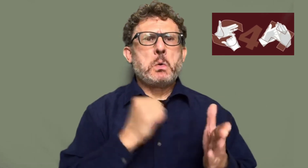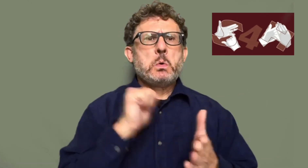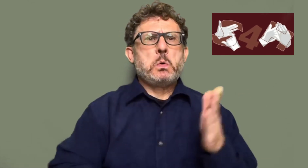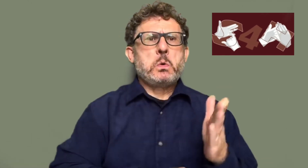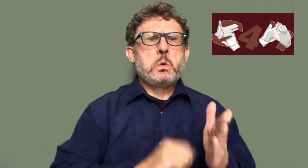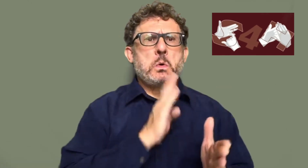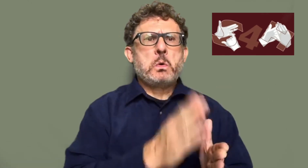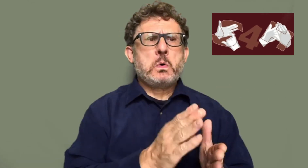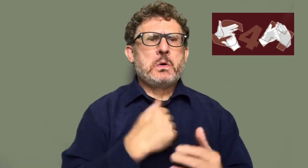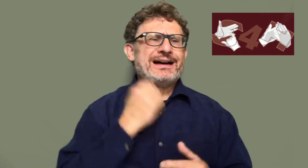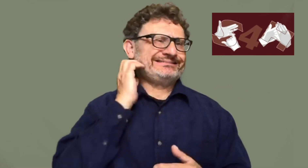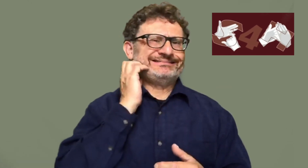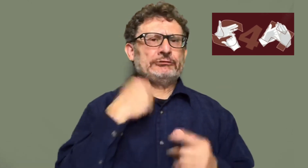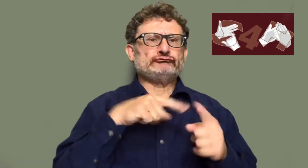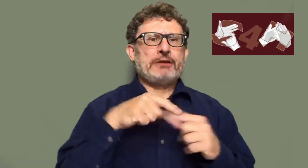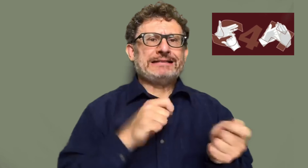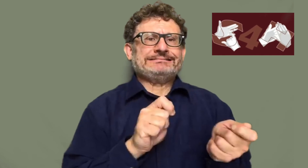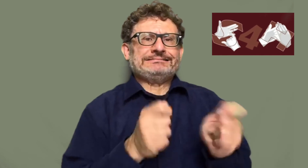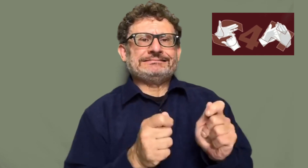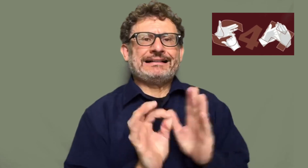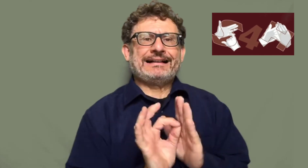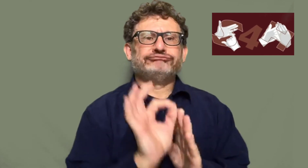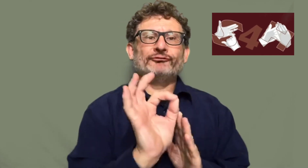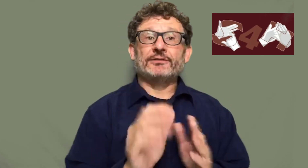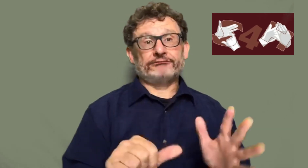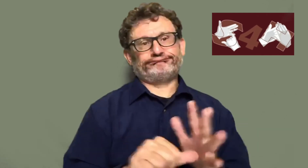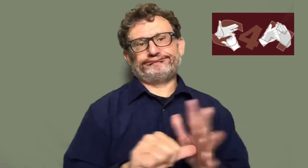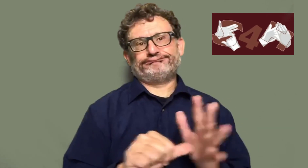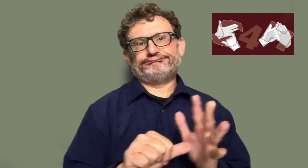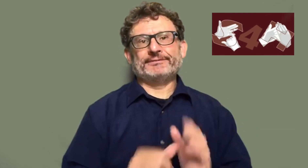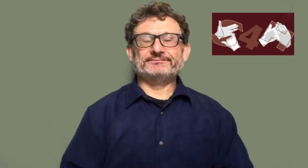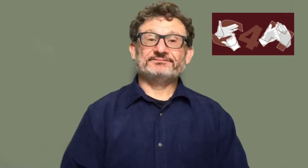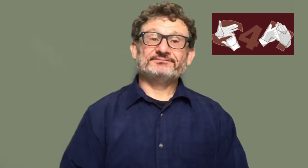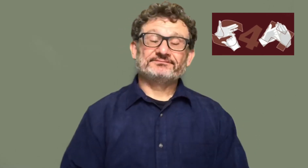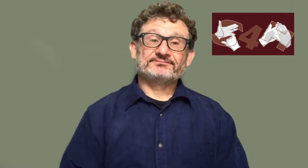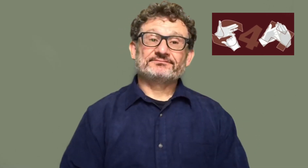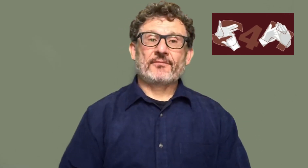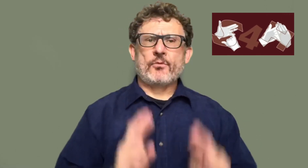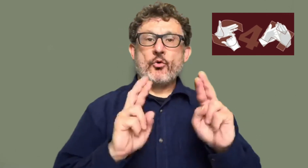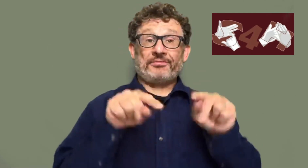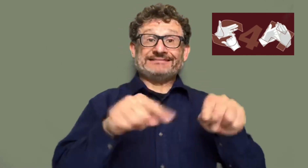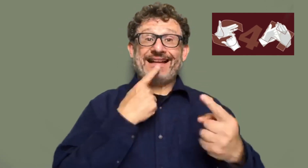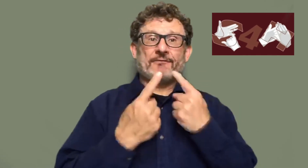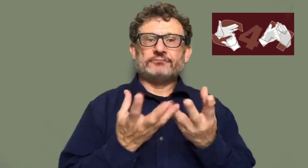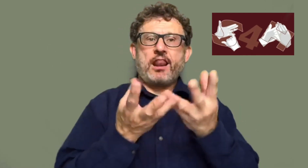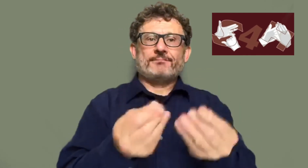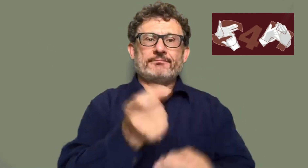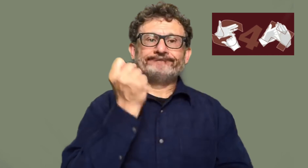and sometimes I may not get a response, and I'm left feeling like, oh, has that been misread, that email? Because I tried my best to convey